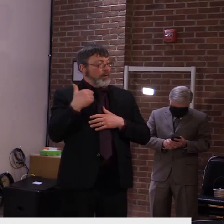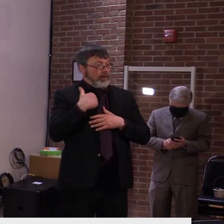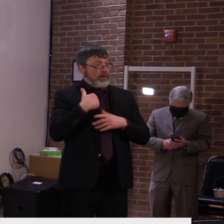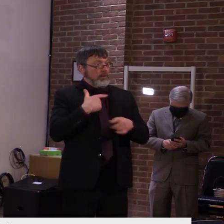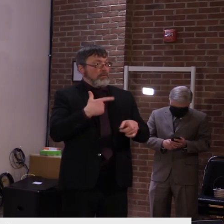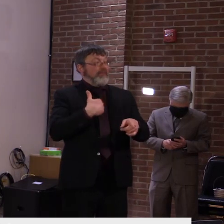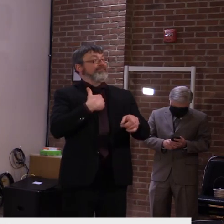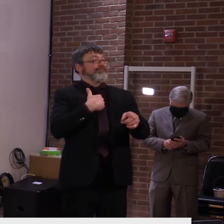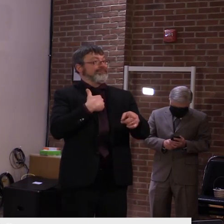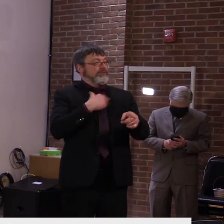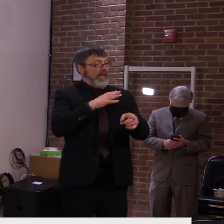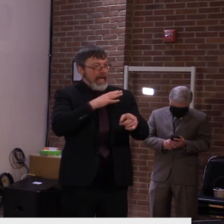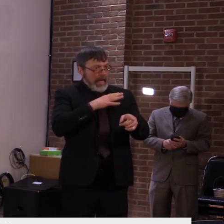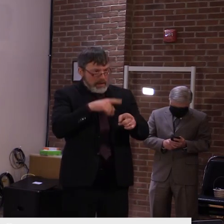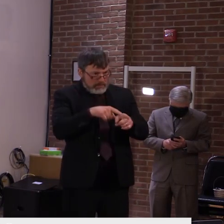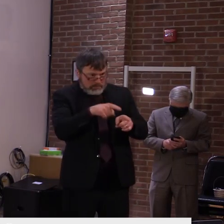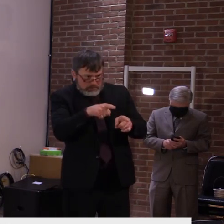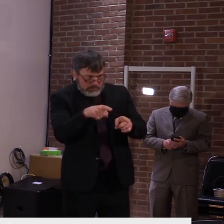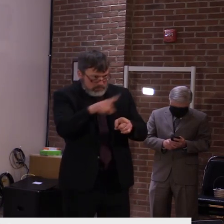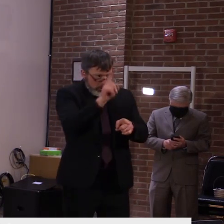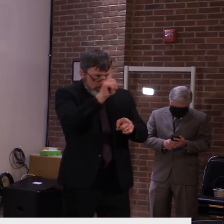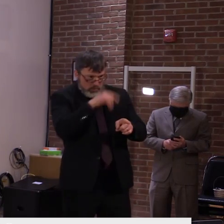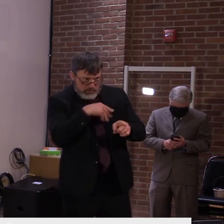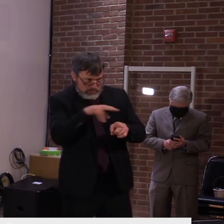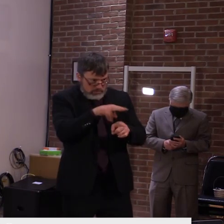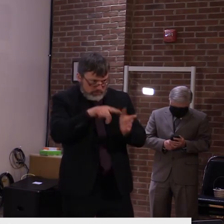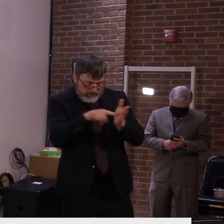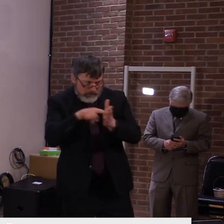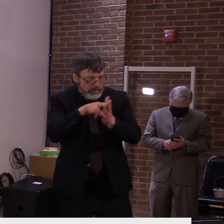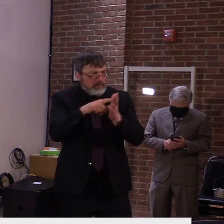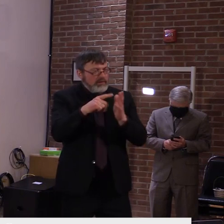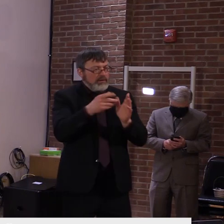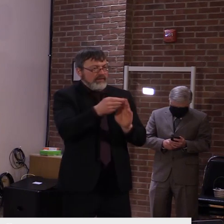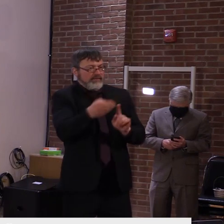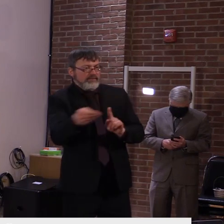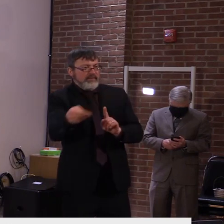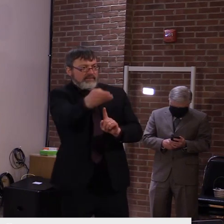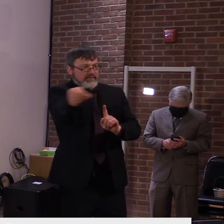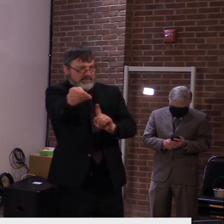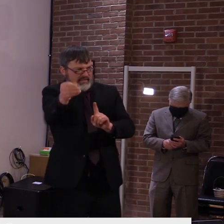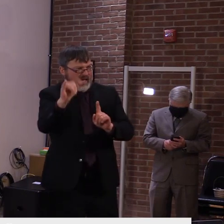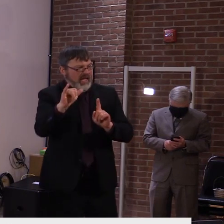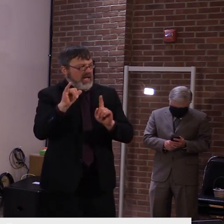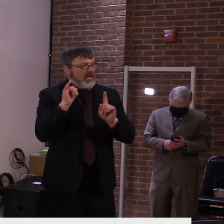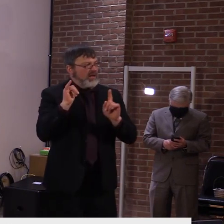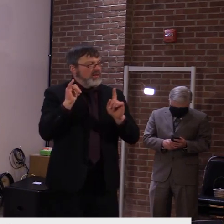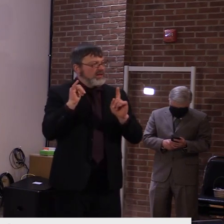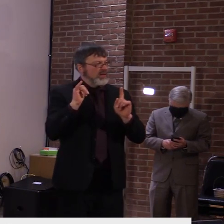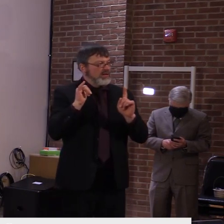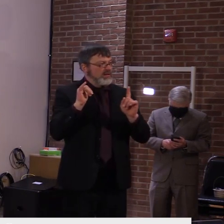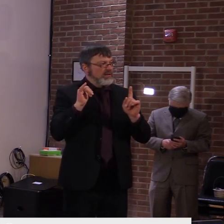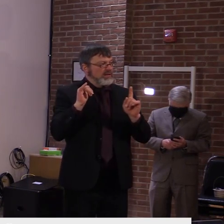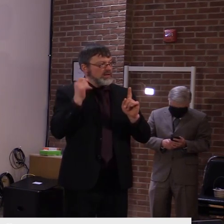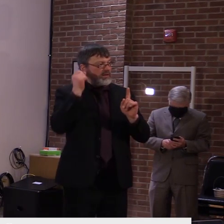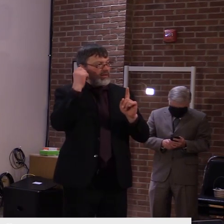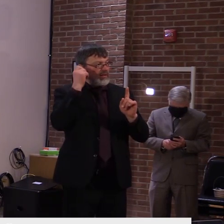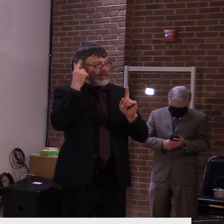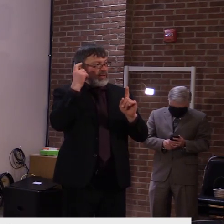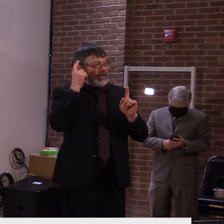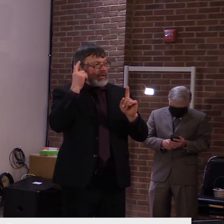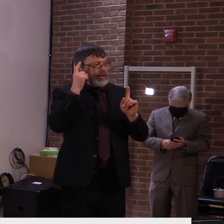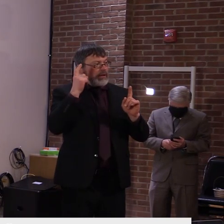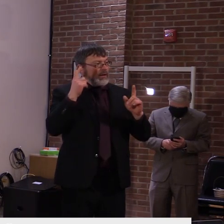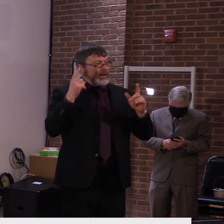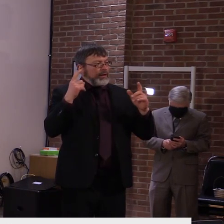very safely and have continued to do so. And we have a significant amount of in-person already going on in our schools. So I get this question sometimes